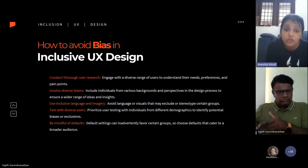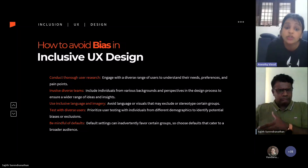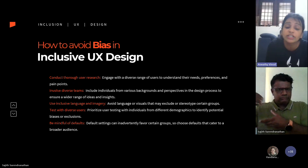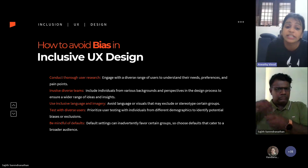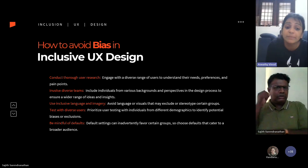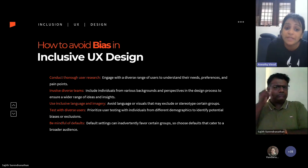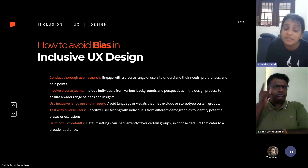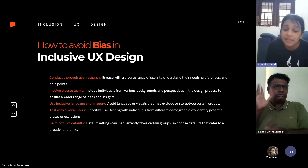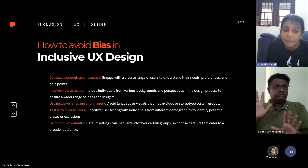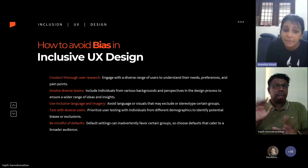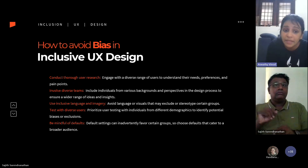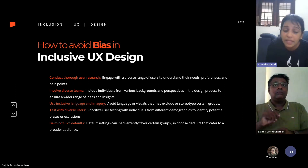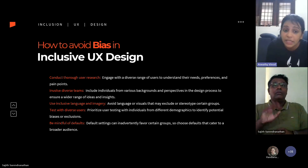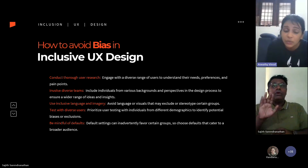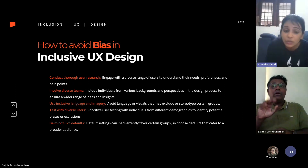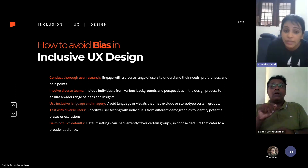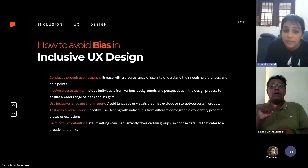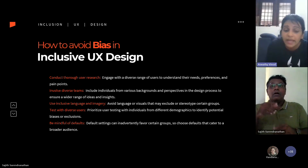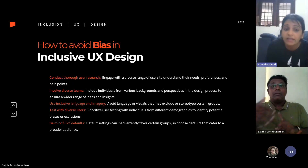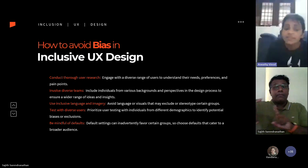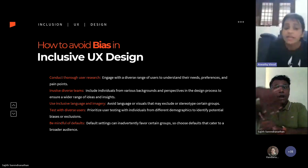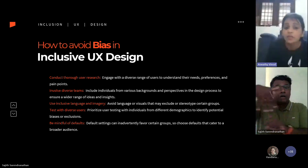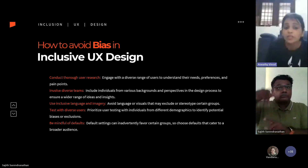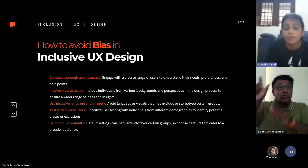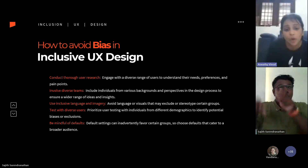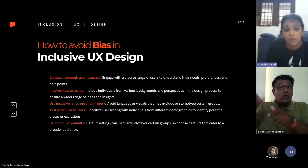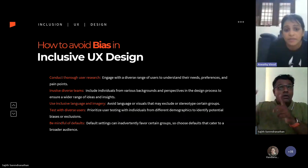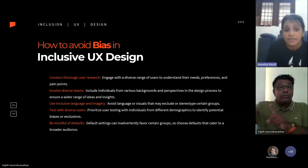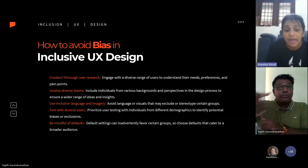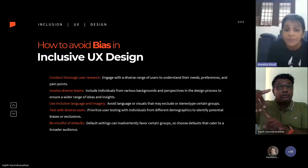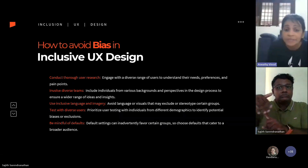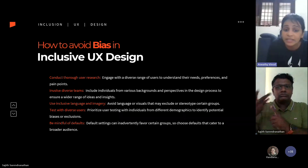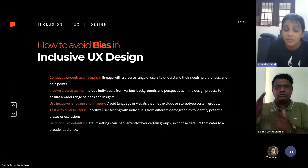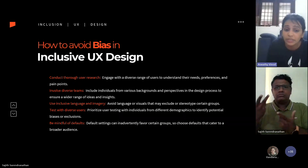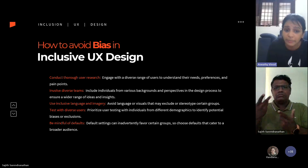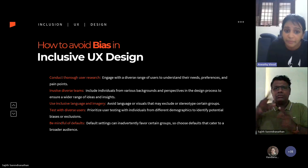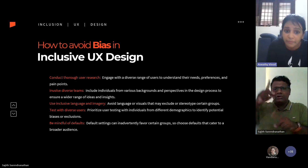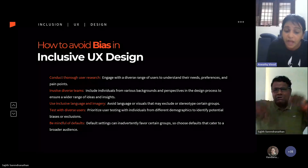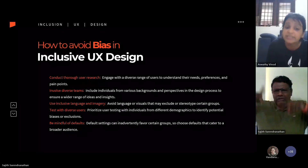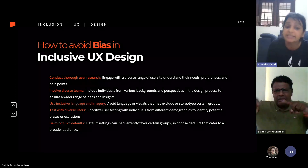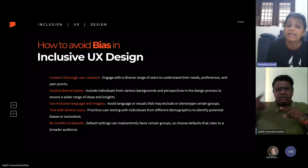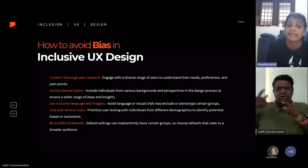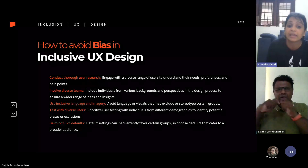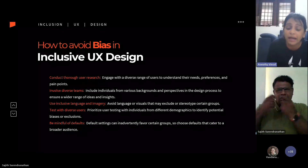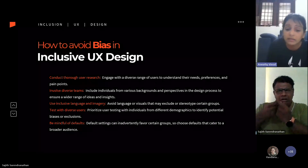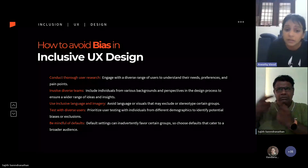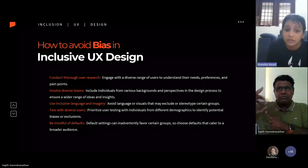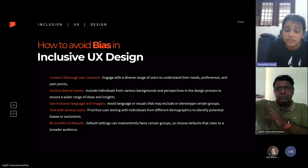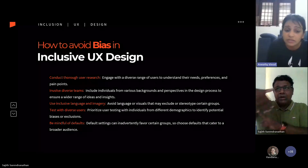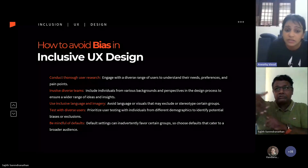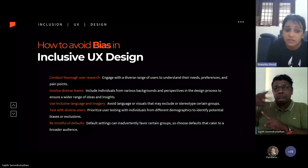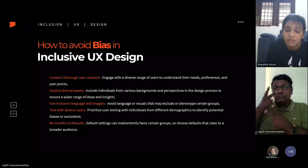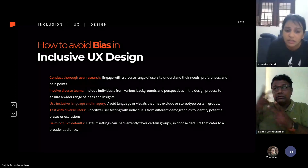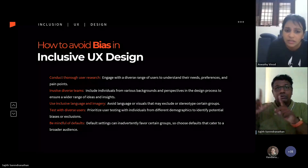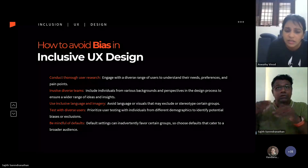You need to look deep into them, include them, and understand what their problem is. Empathize with them, understand their